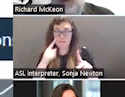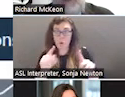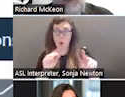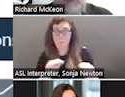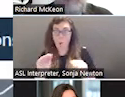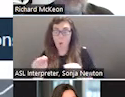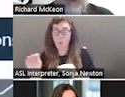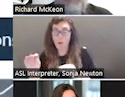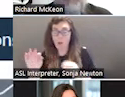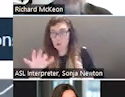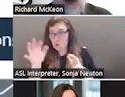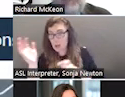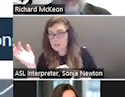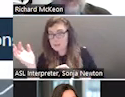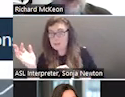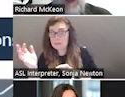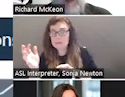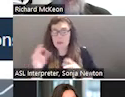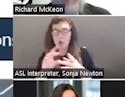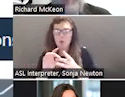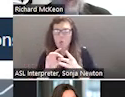community coordination grants.